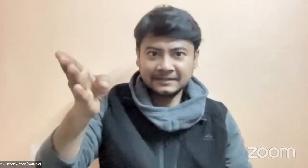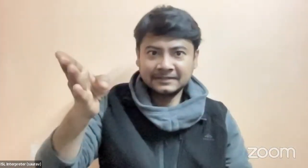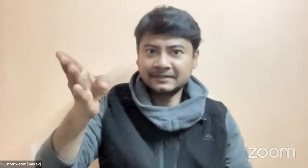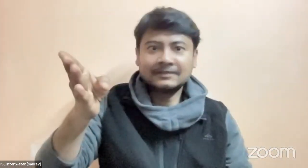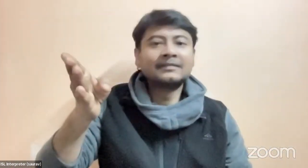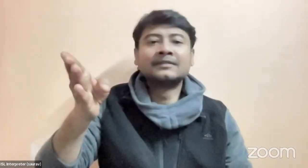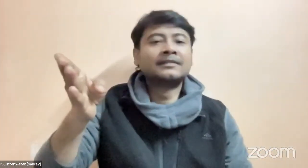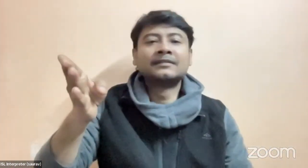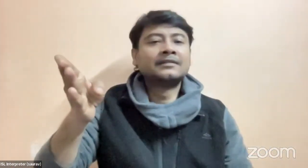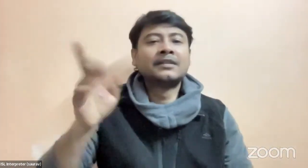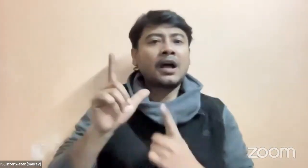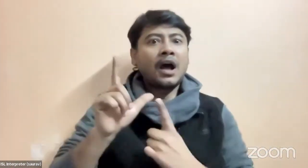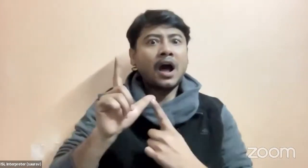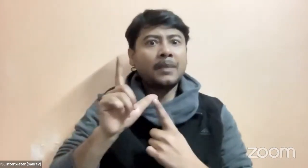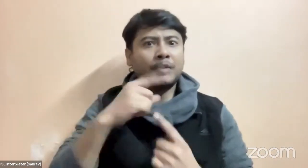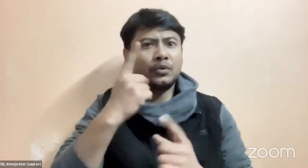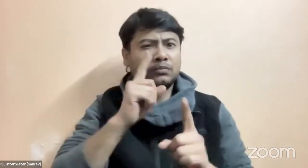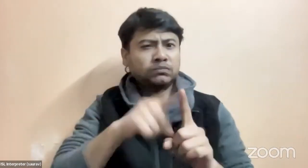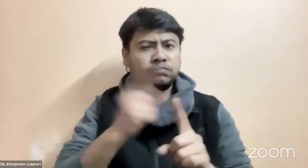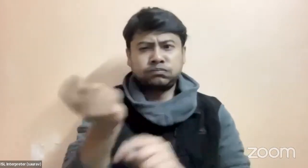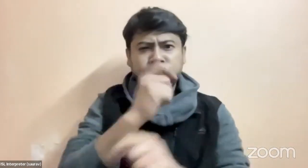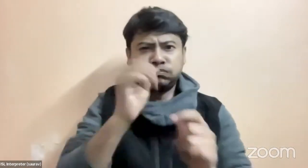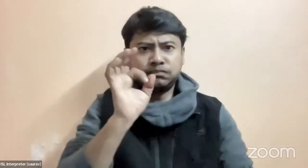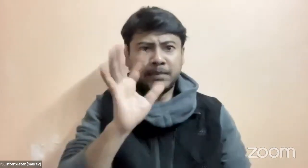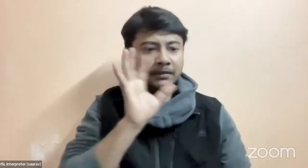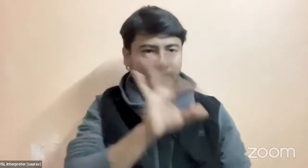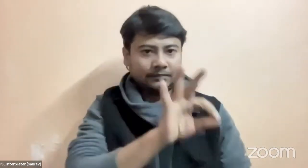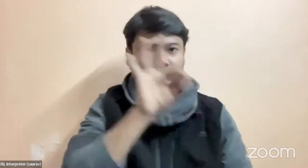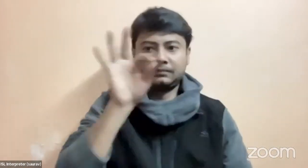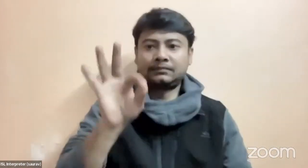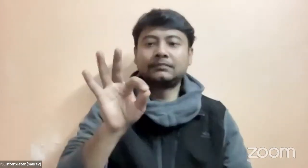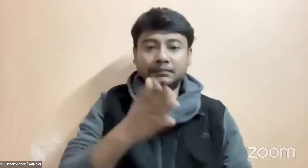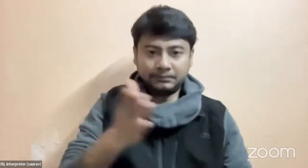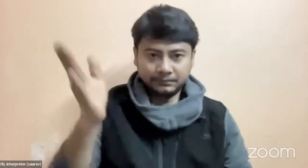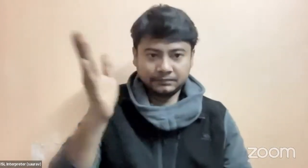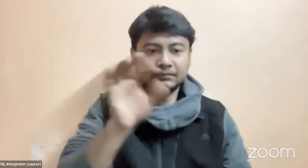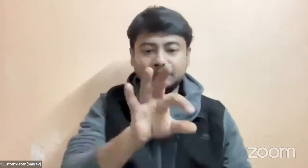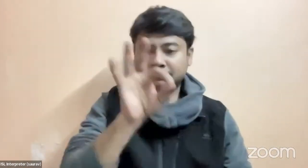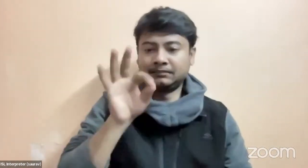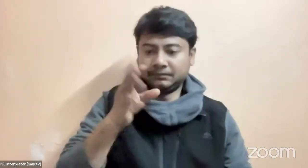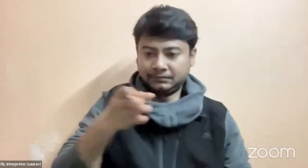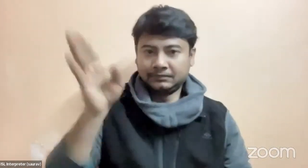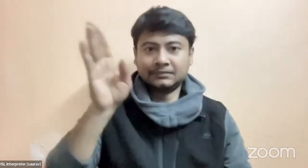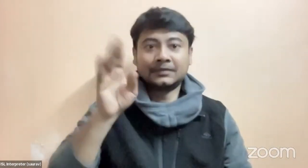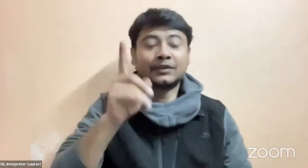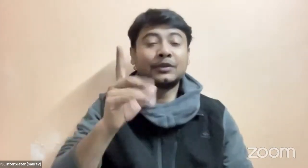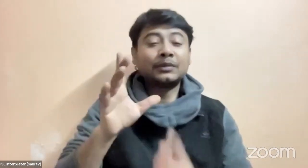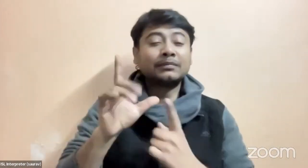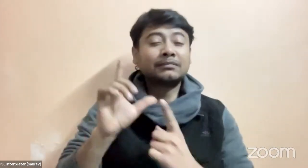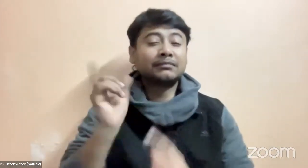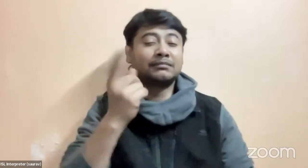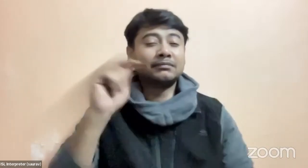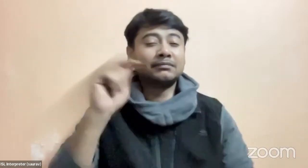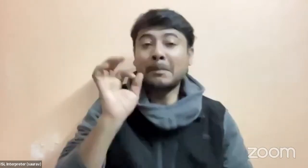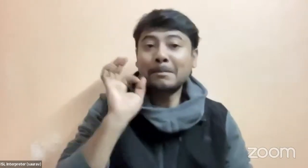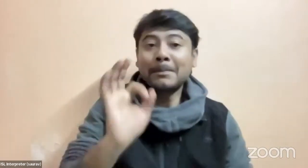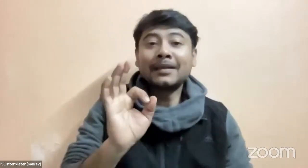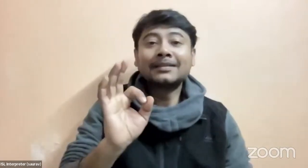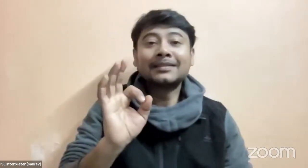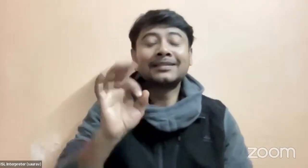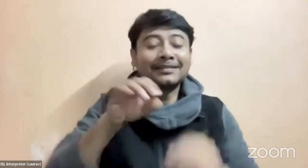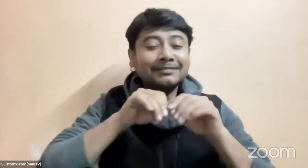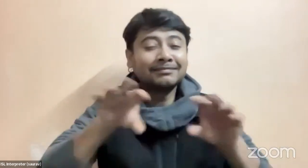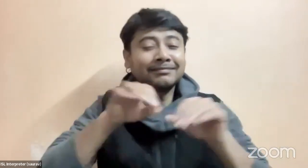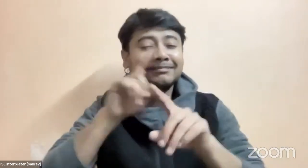soldier. And that best soldier is Srila Prabhupada. You can ask Kashmira Mataji also. She